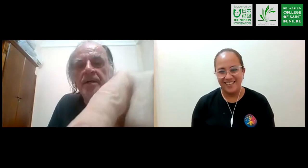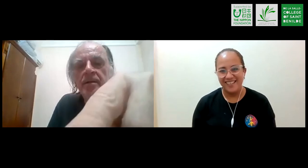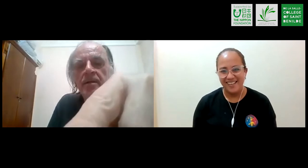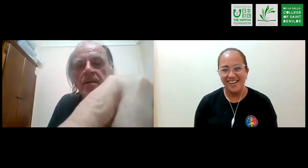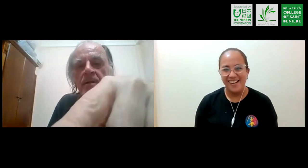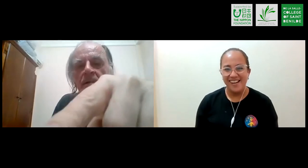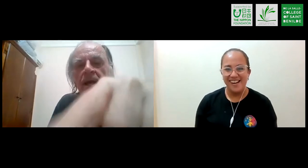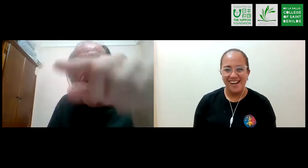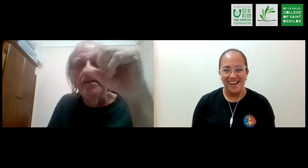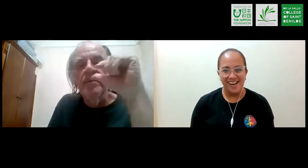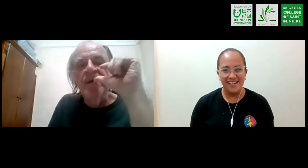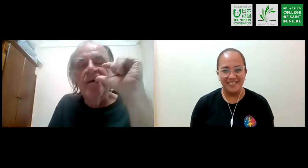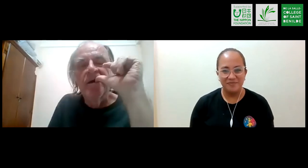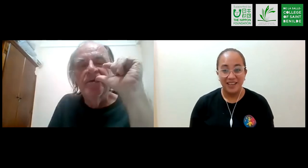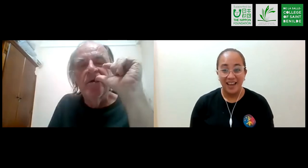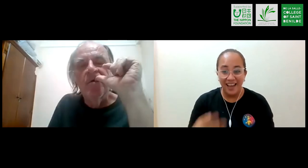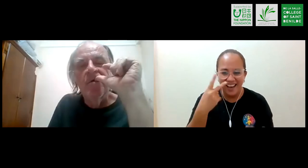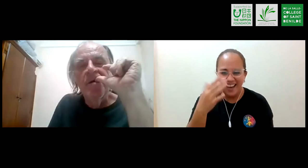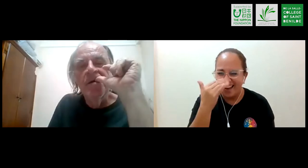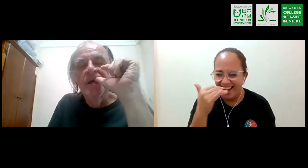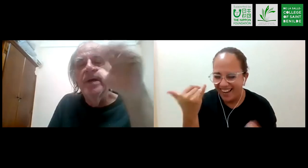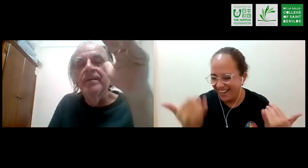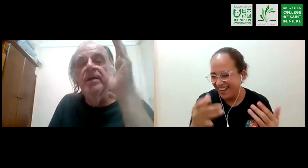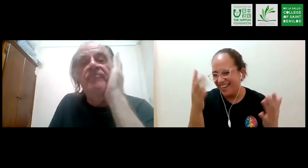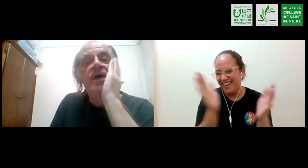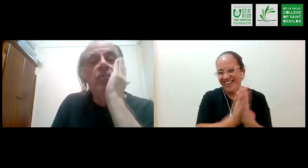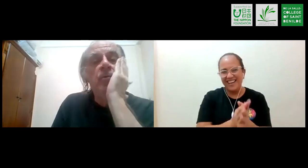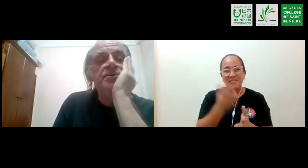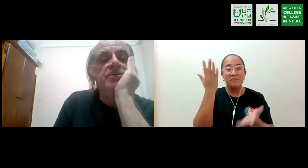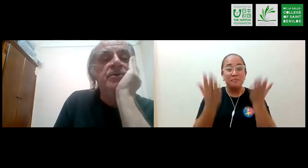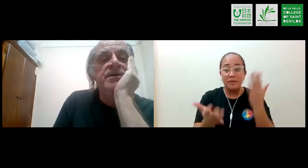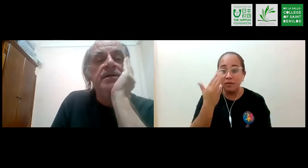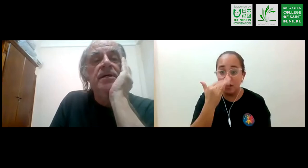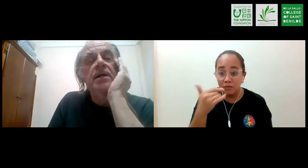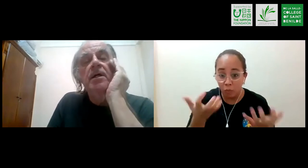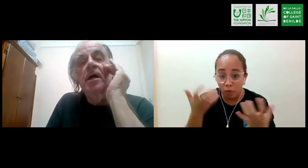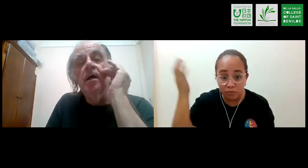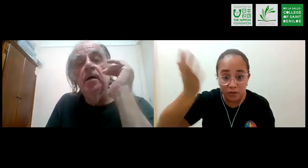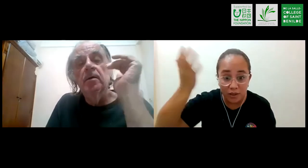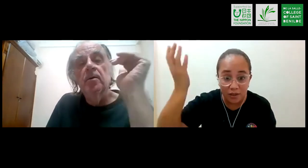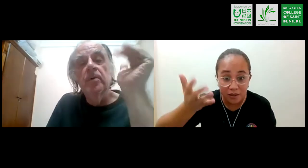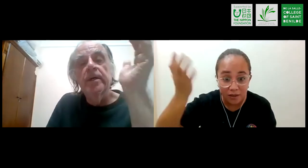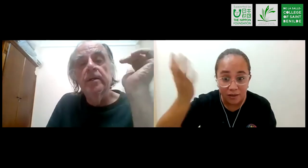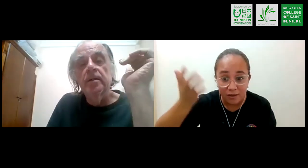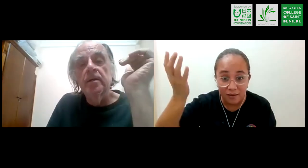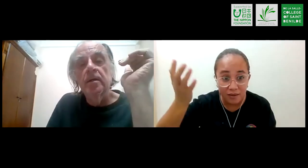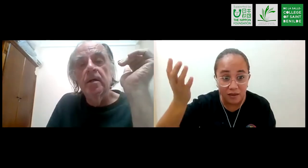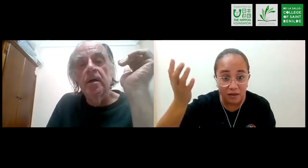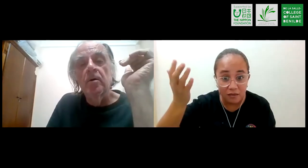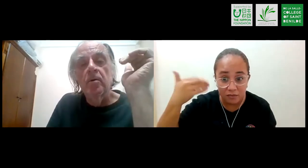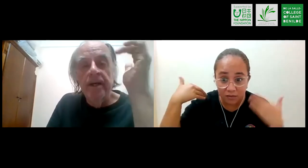But I see Nat coming back on. So maybe if Nat wants to present, we